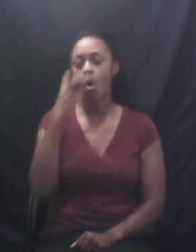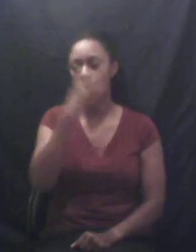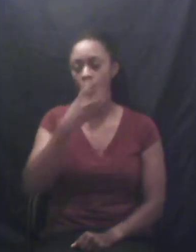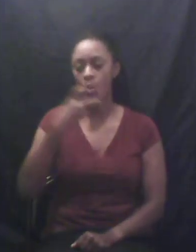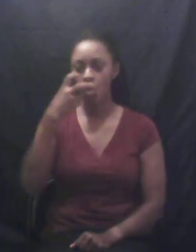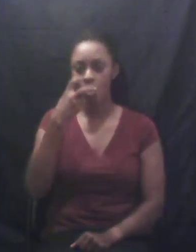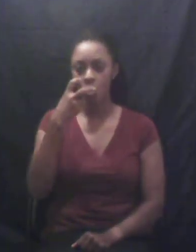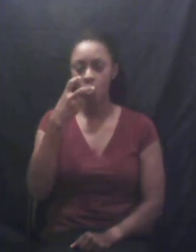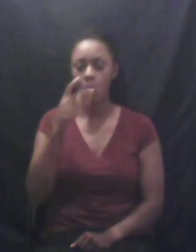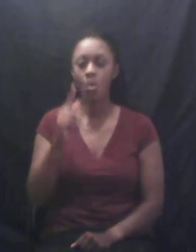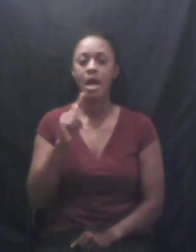certificate.